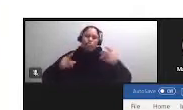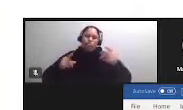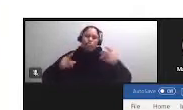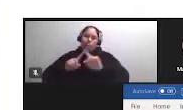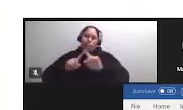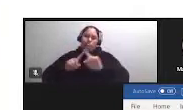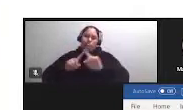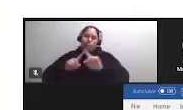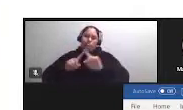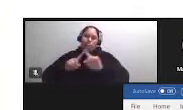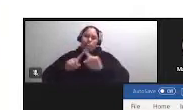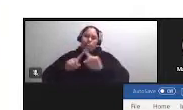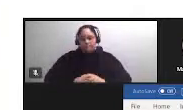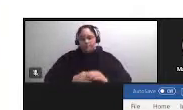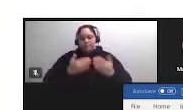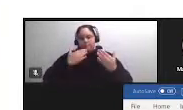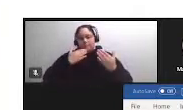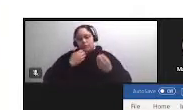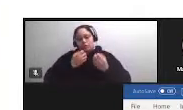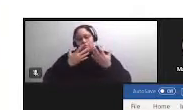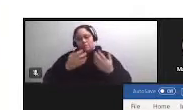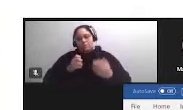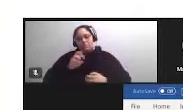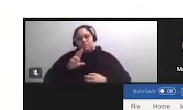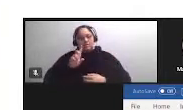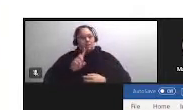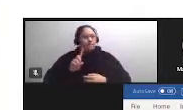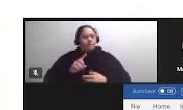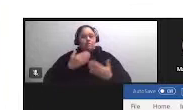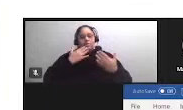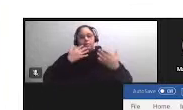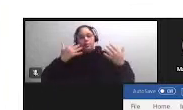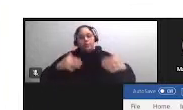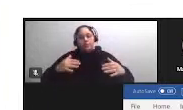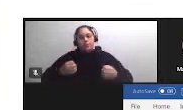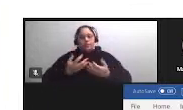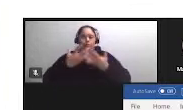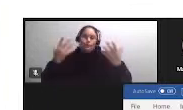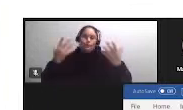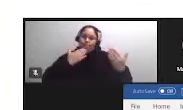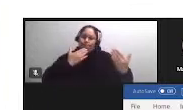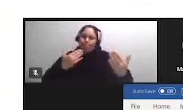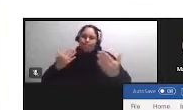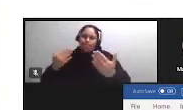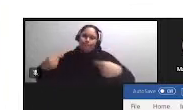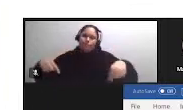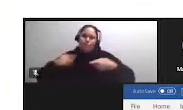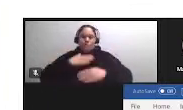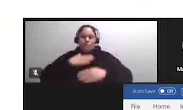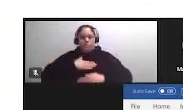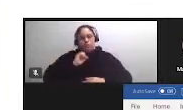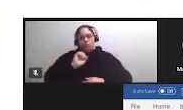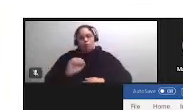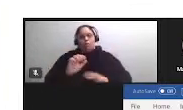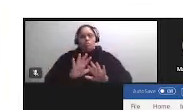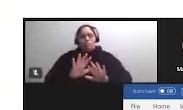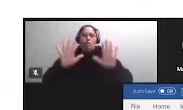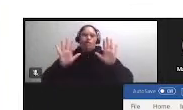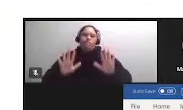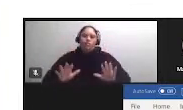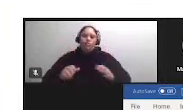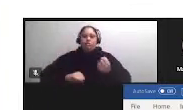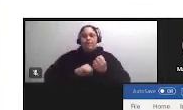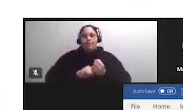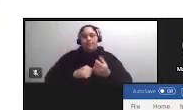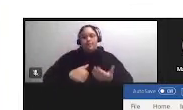Chairperson. Thank you so much, Mr. Davids. Much thanks and appreciation to you also for your wonderful assistance and